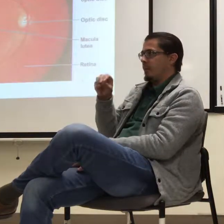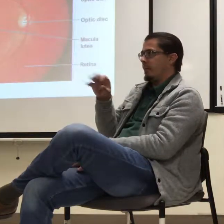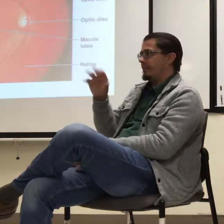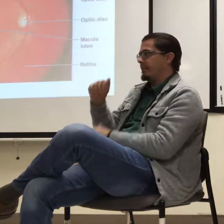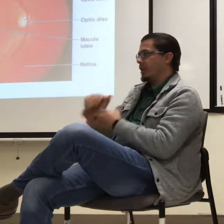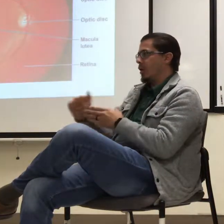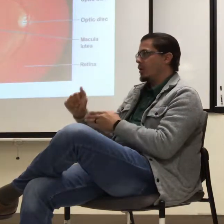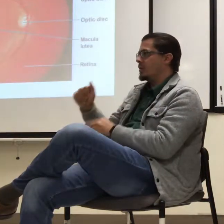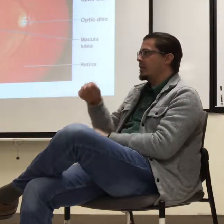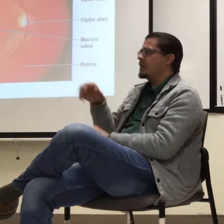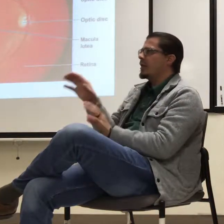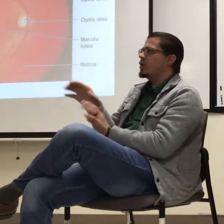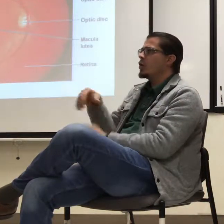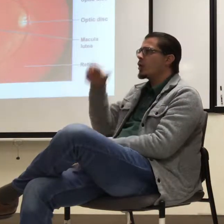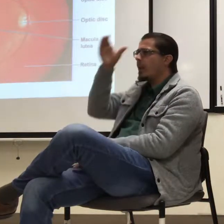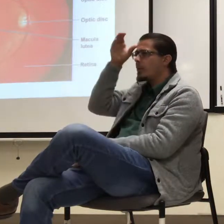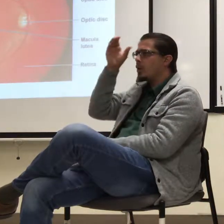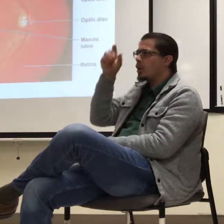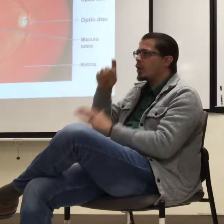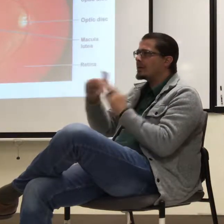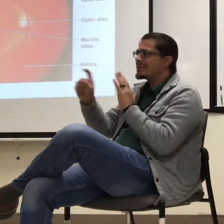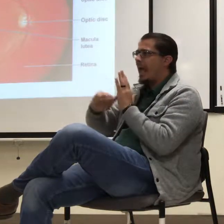$50. They do a computer scan.